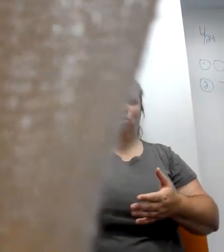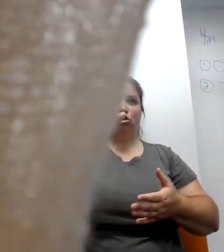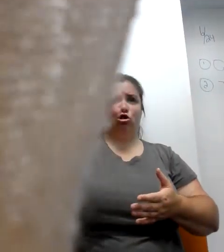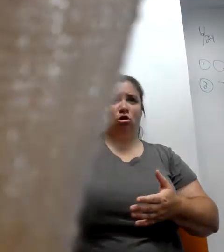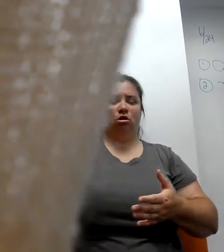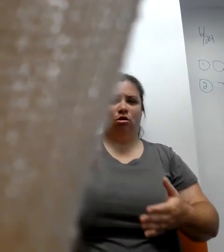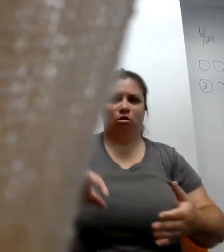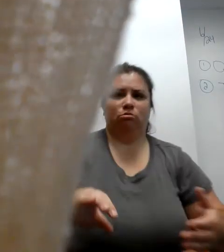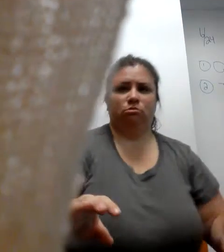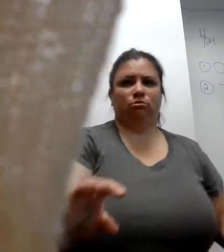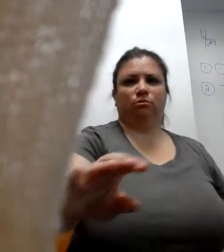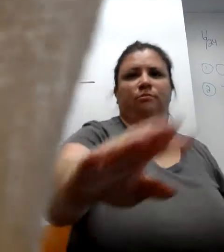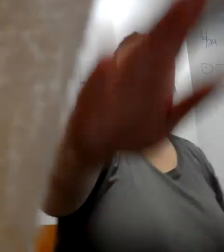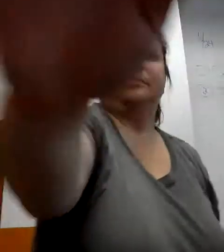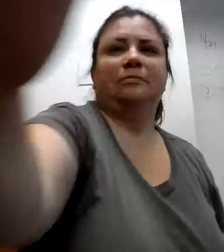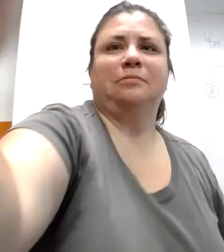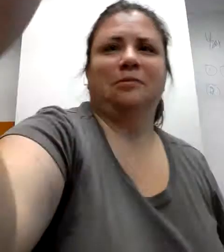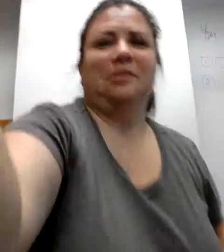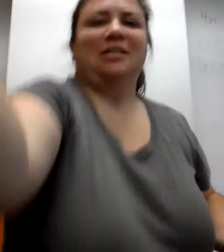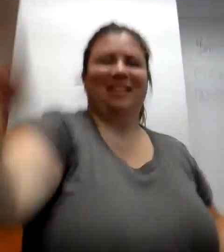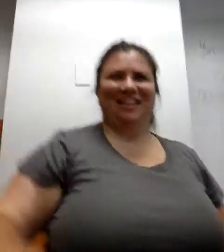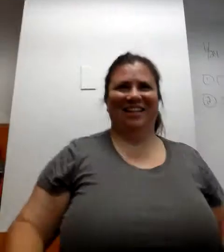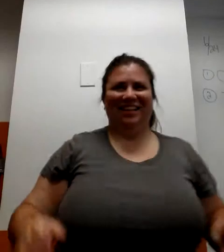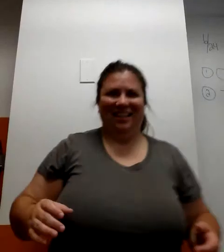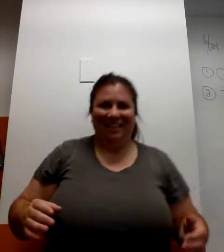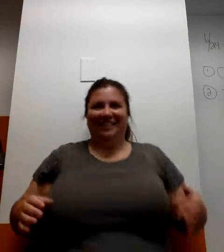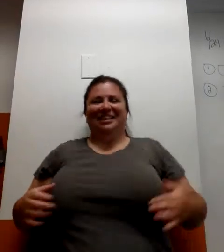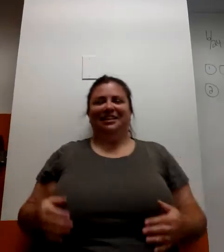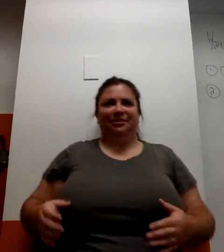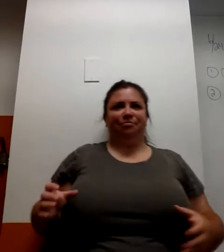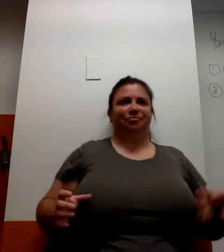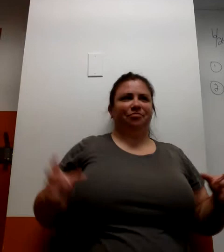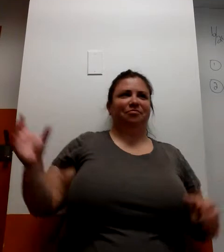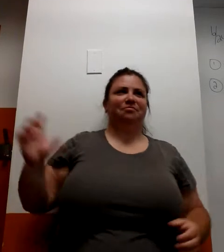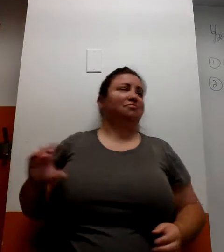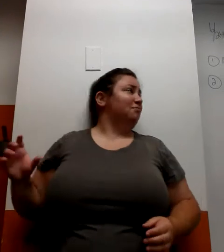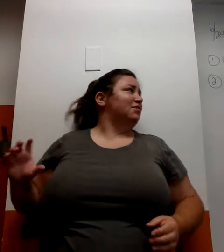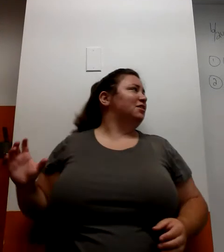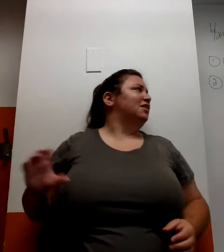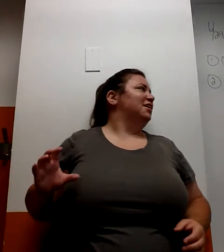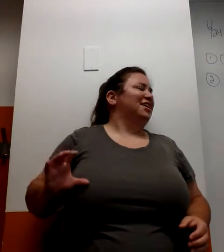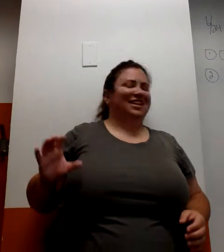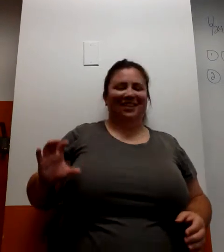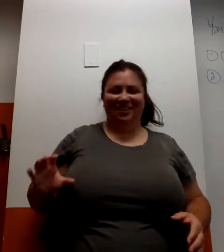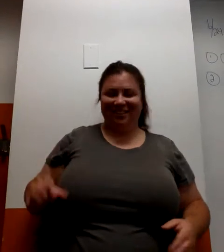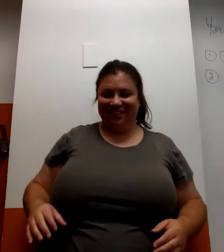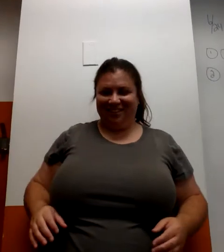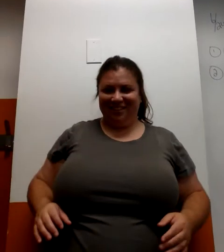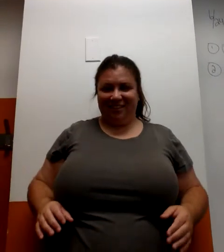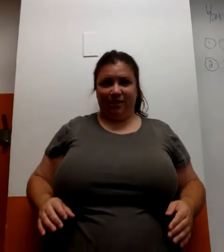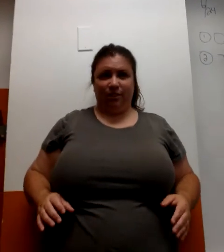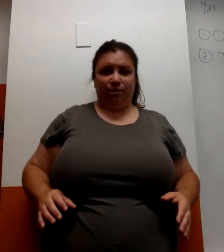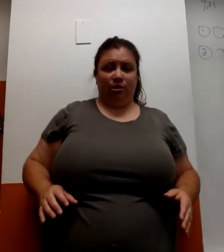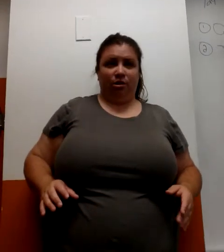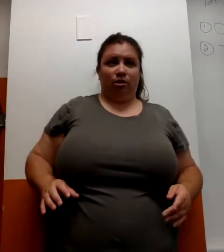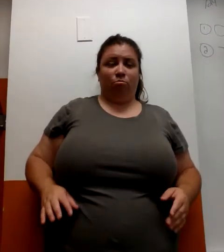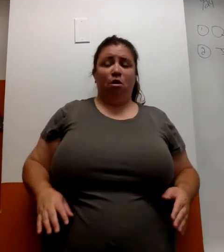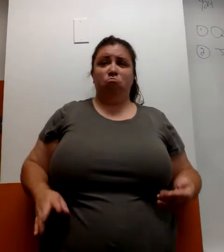just because you're thinking because you're taking stuff Shake, that not shake. That's essentially what we're talking about.